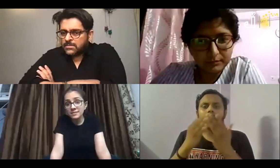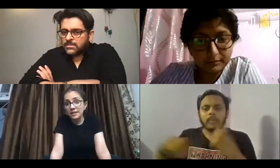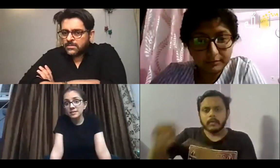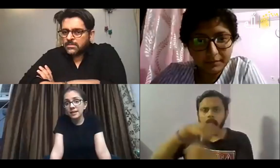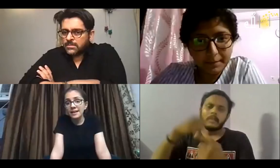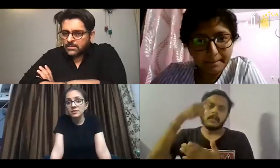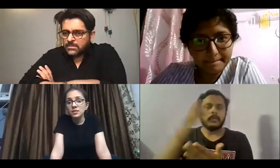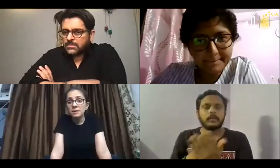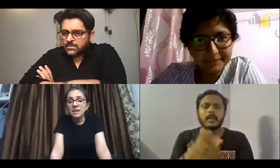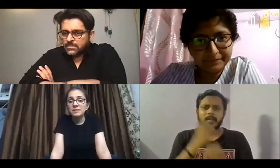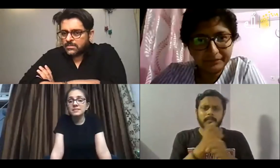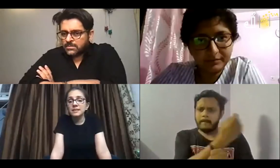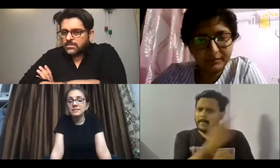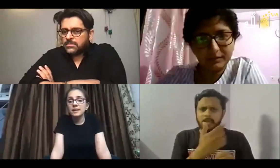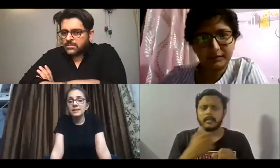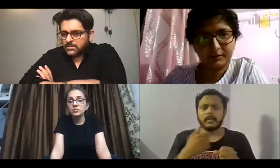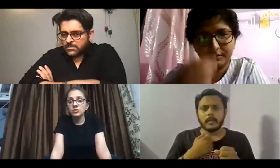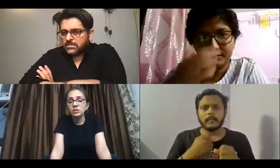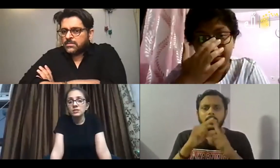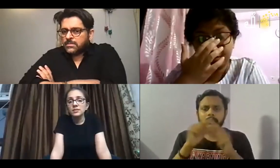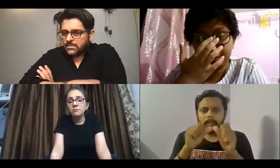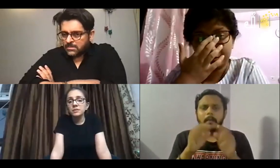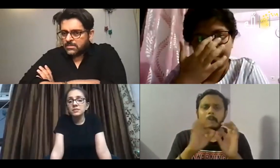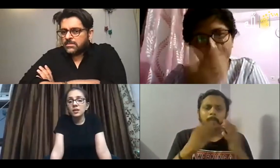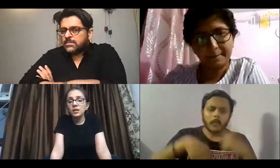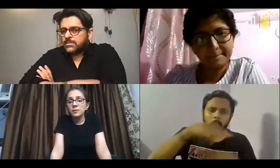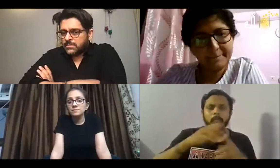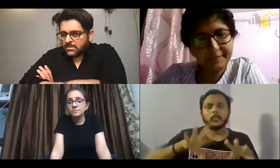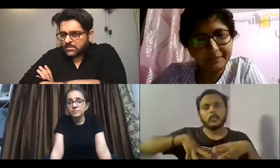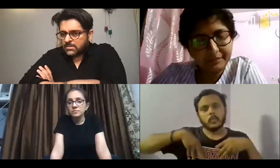and decided that my family decided that, the government